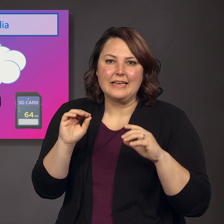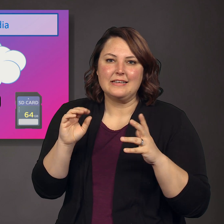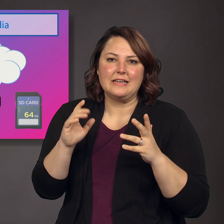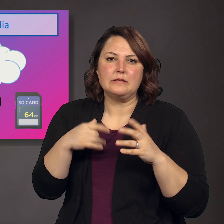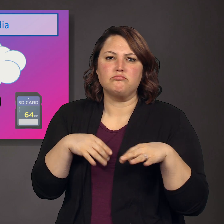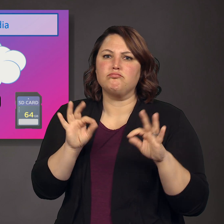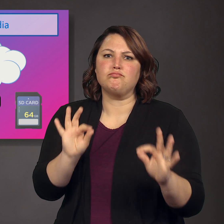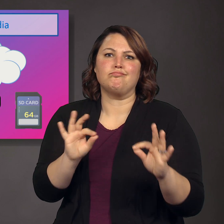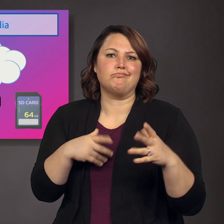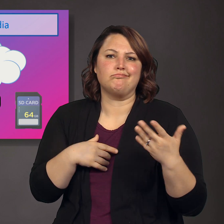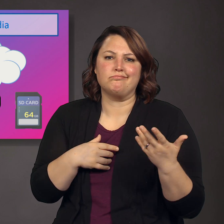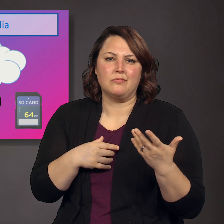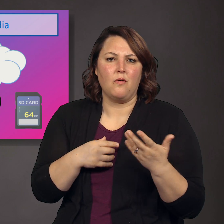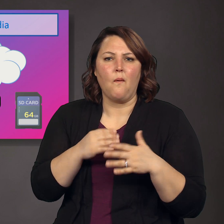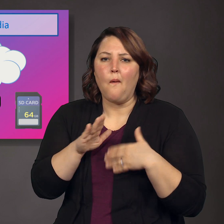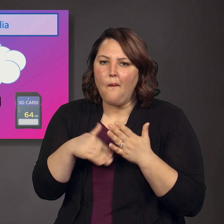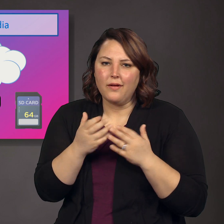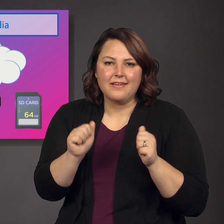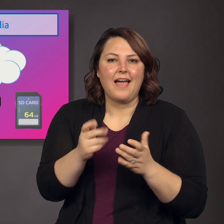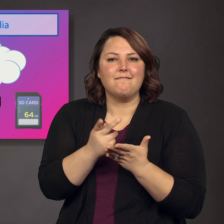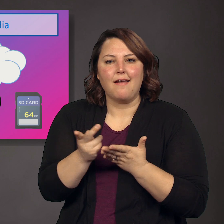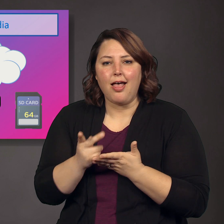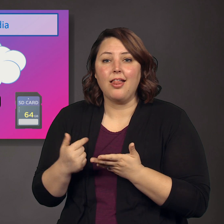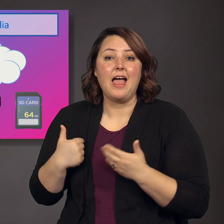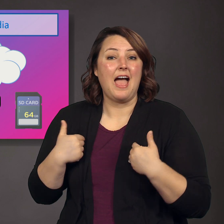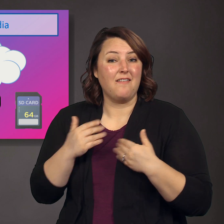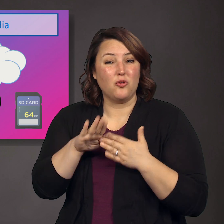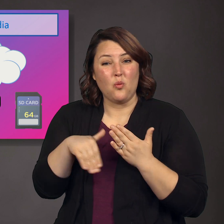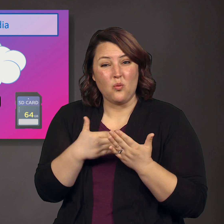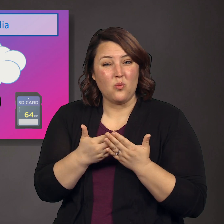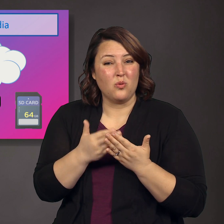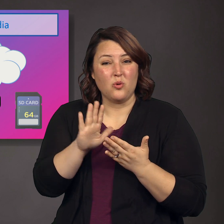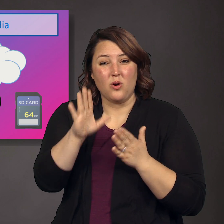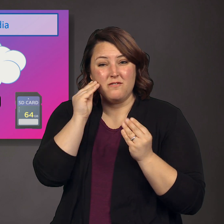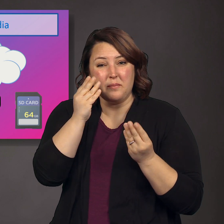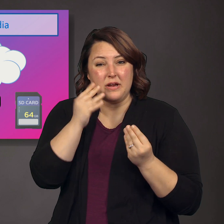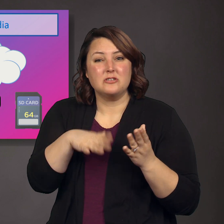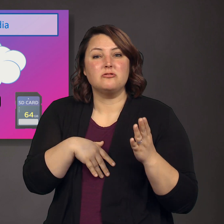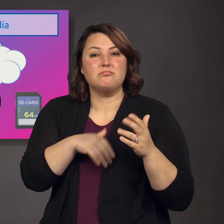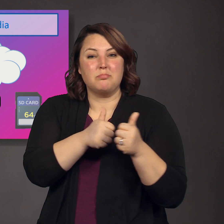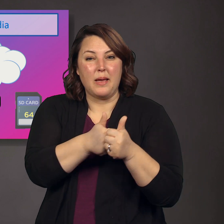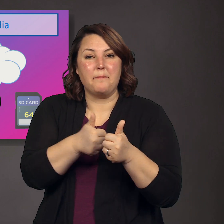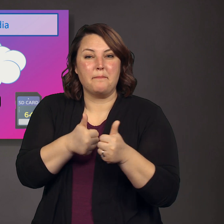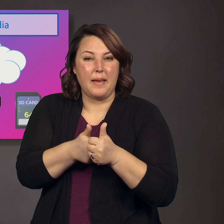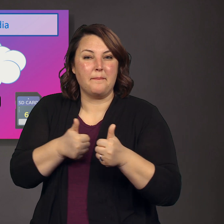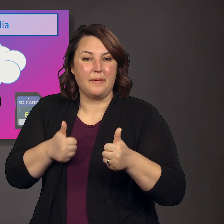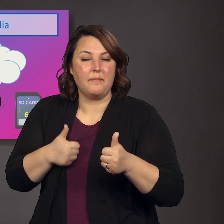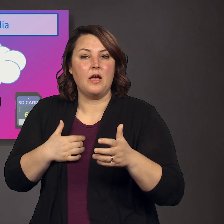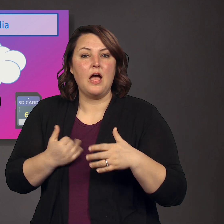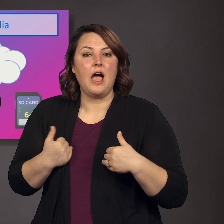multiple devices of different types and have at least one off-site.